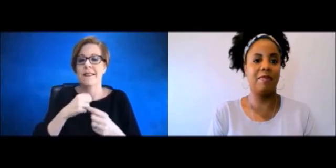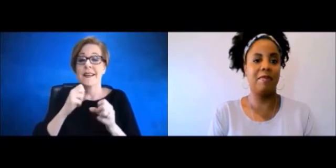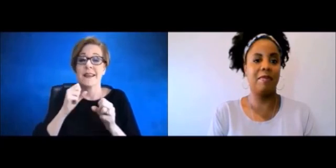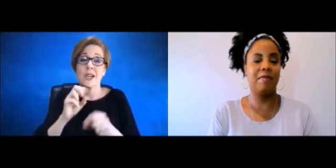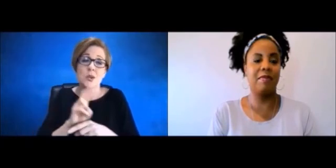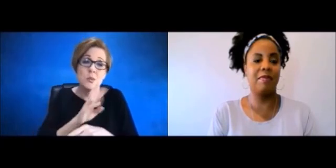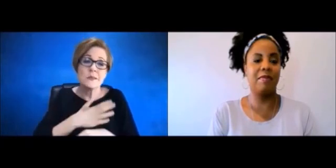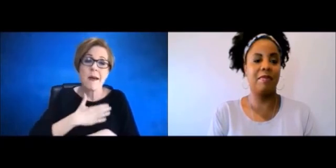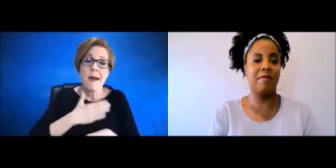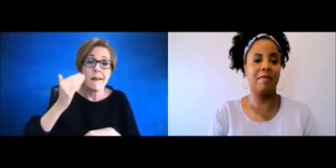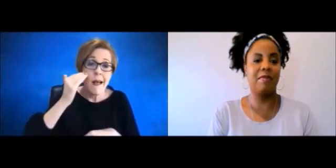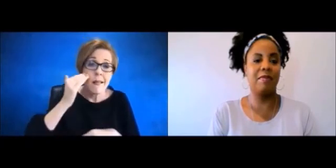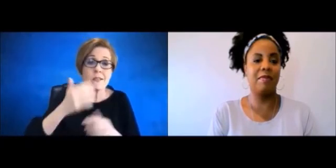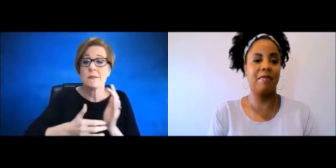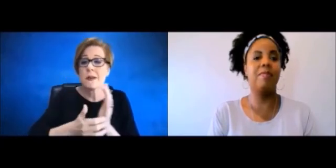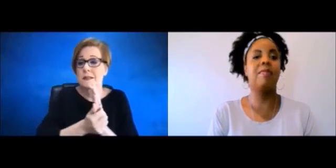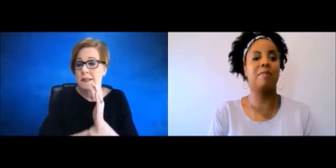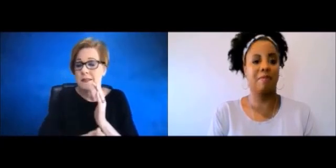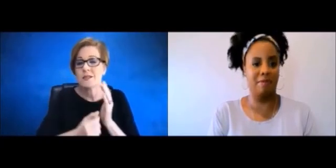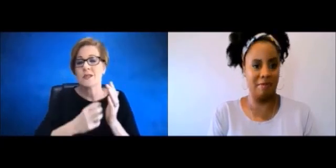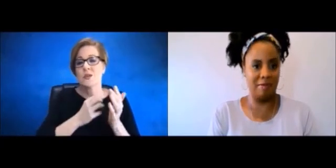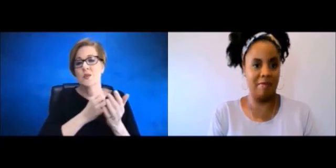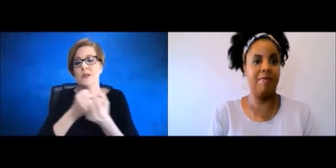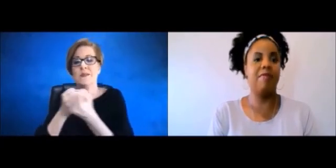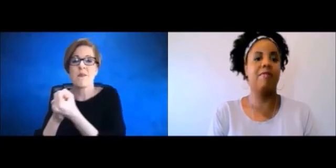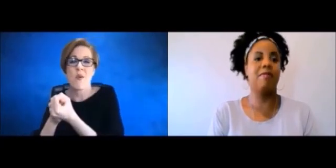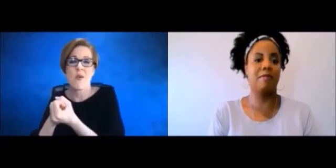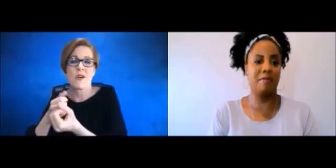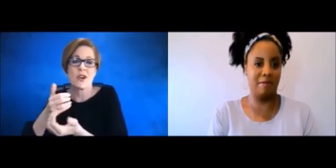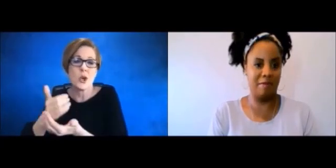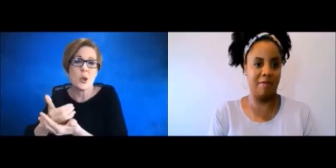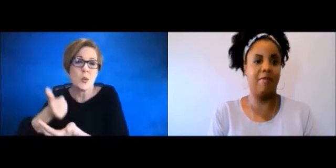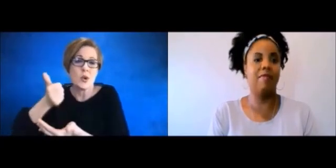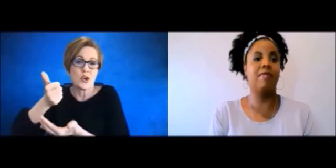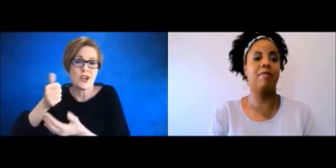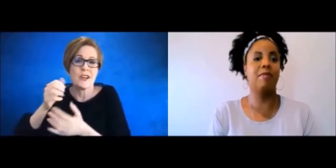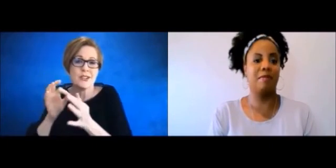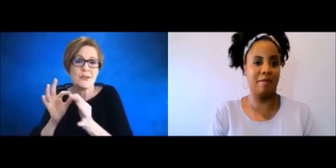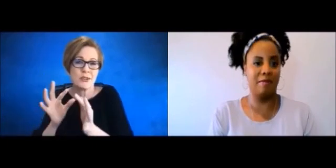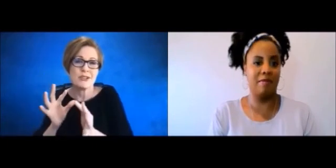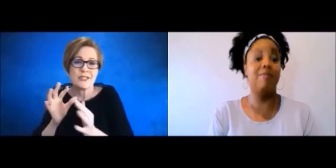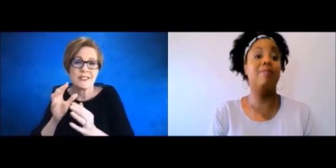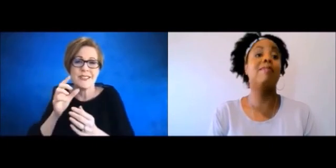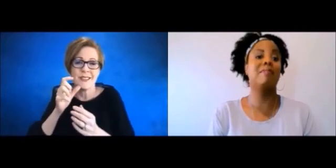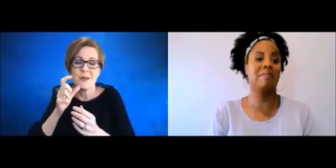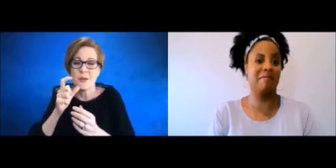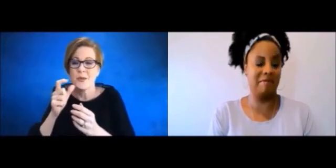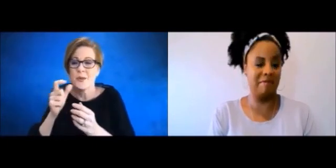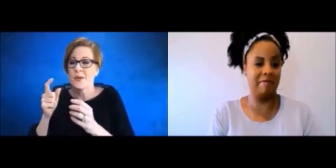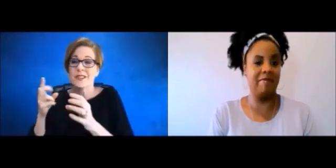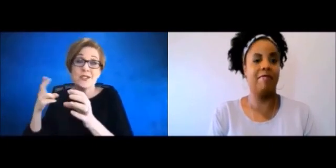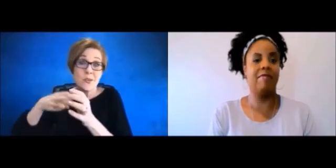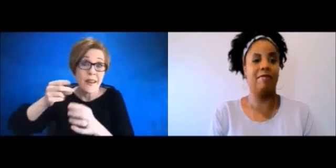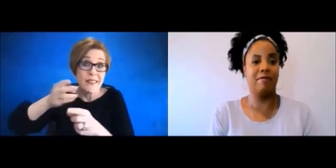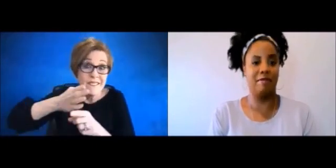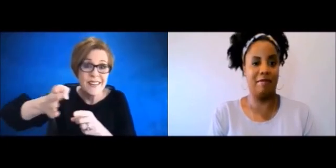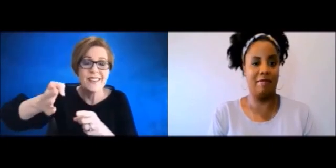my knowledge and my skill to support newer interpreters who are coming into the field. So I am